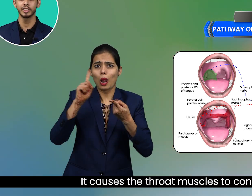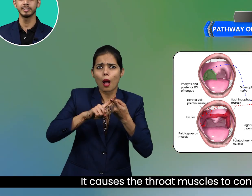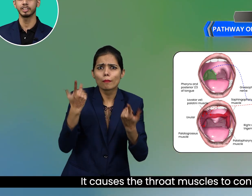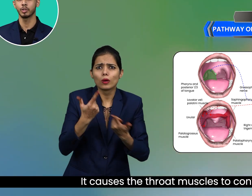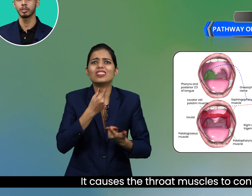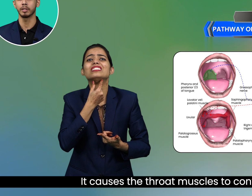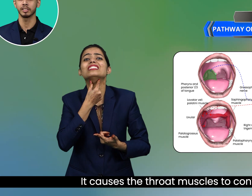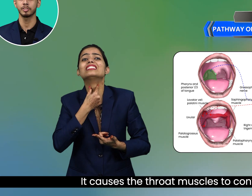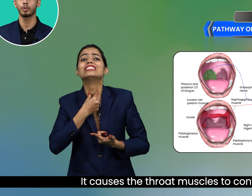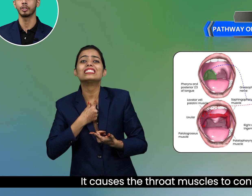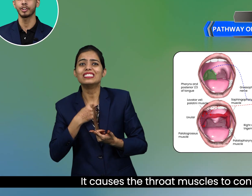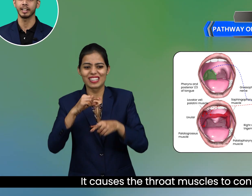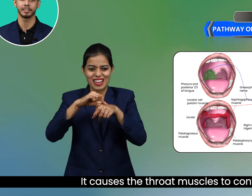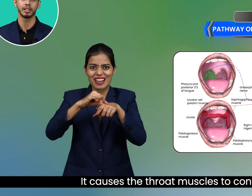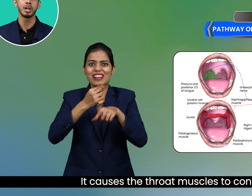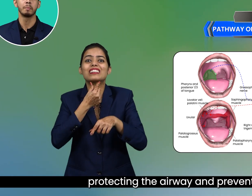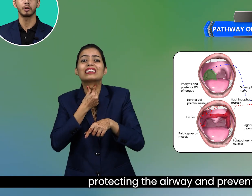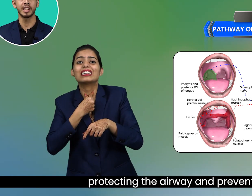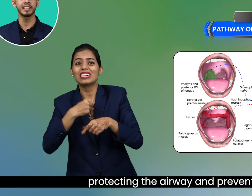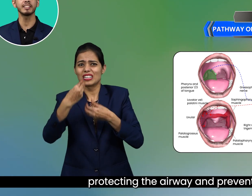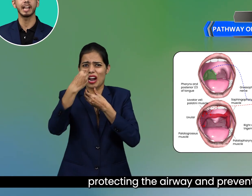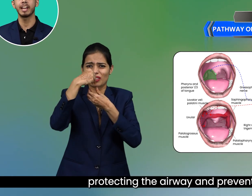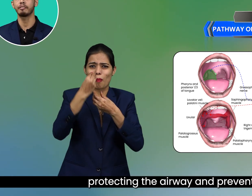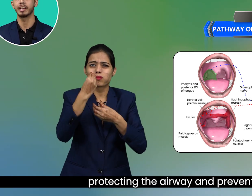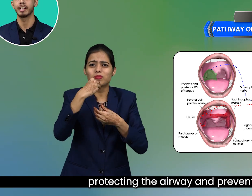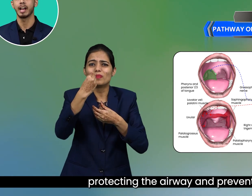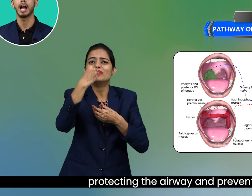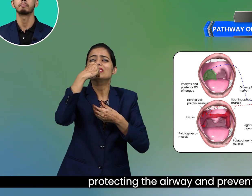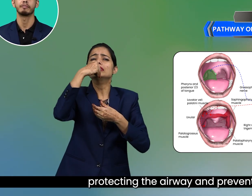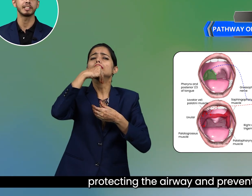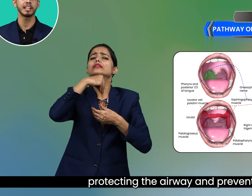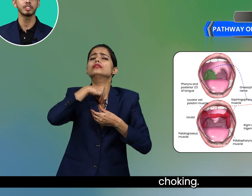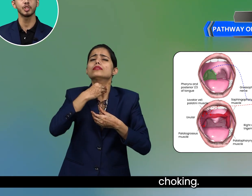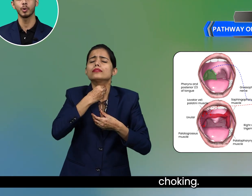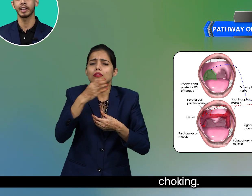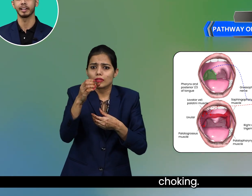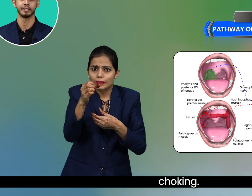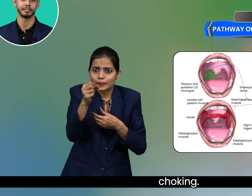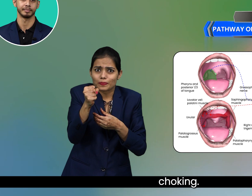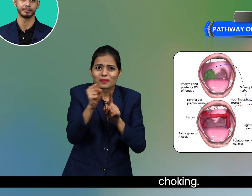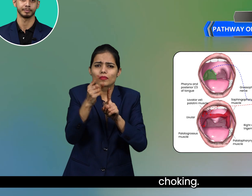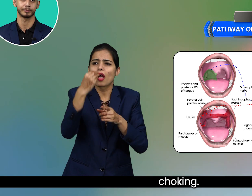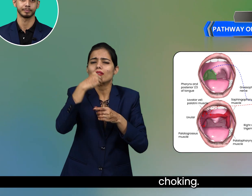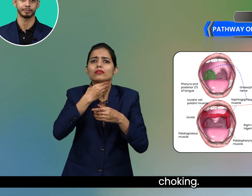It causes the throat muscles to contract, protecting the airway and preventing choking.